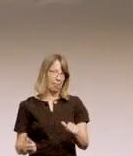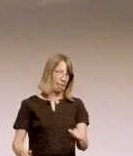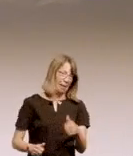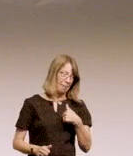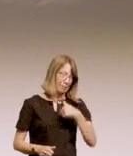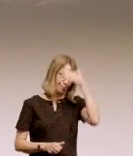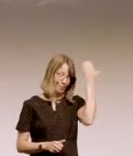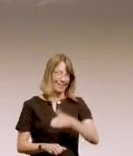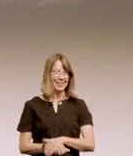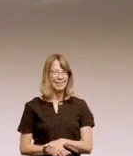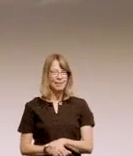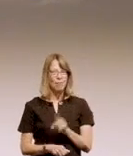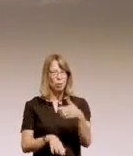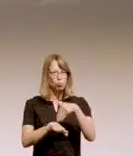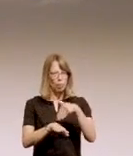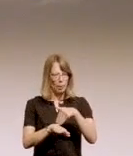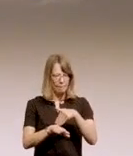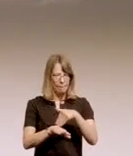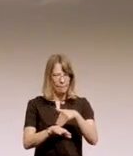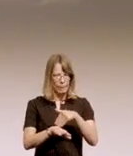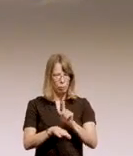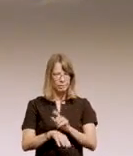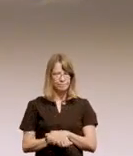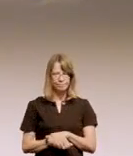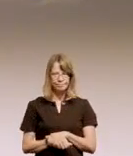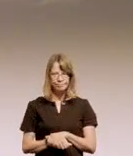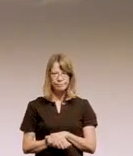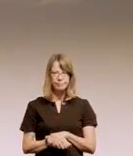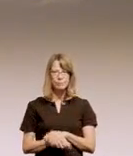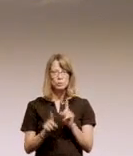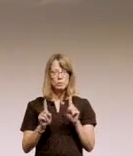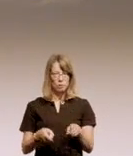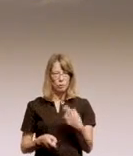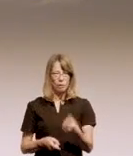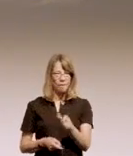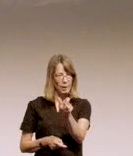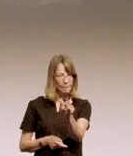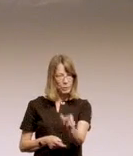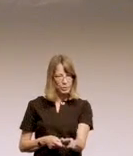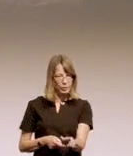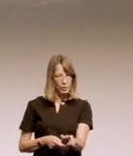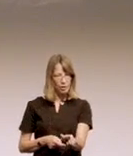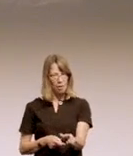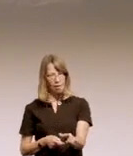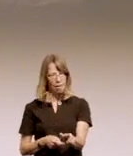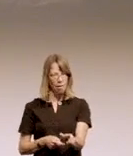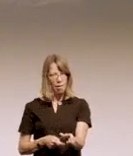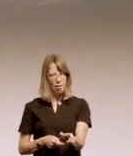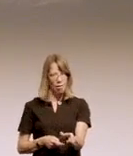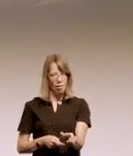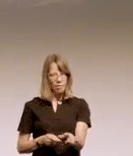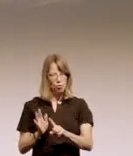The problem with this approach, though, was we started to develop personas that were more representing